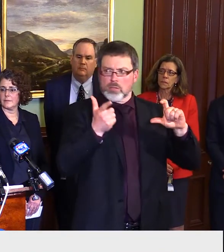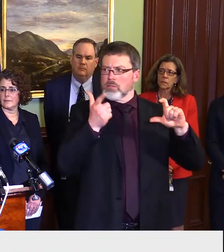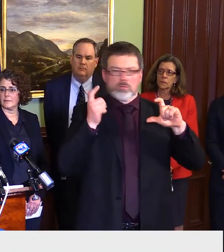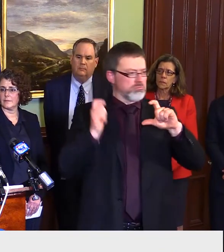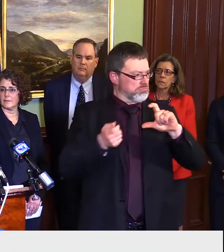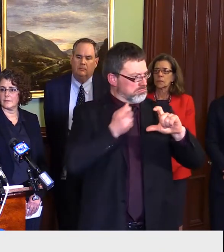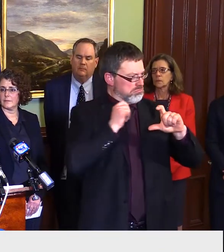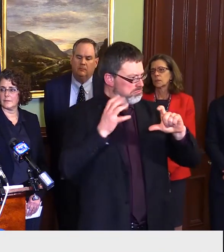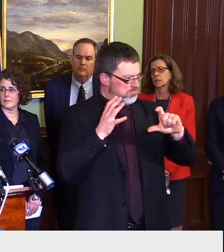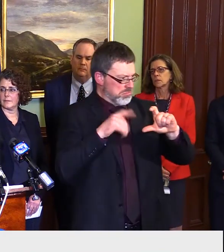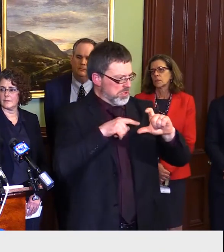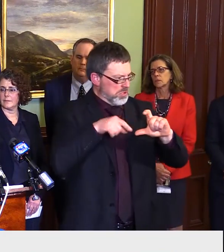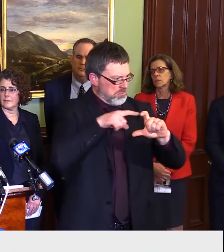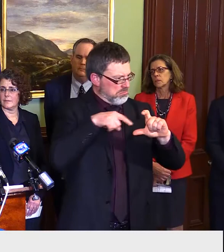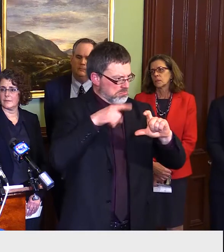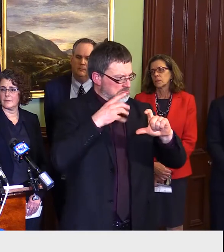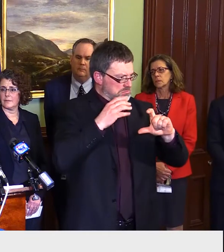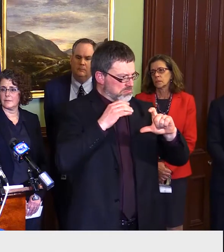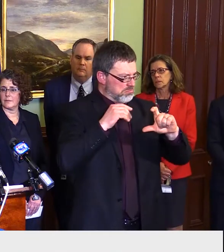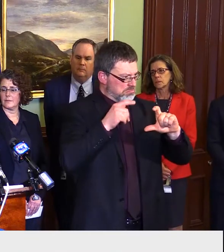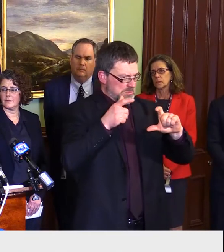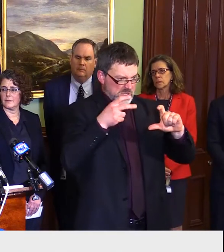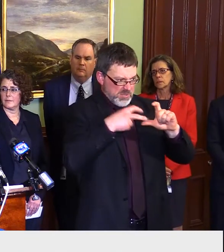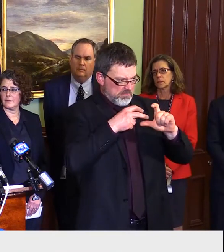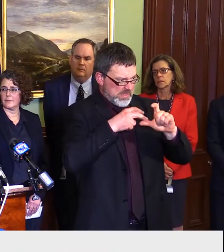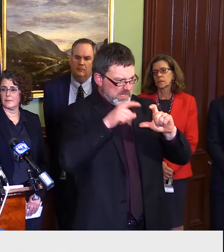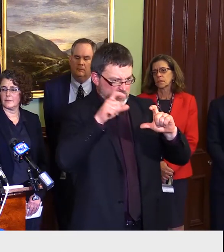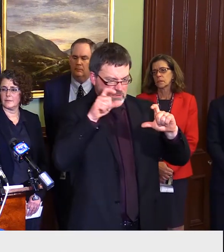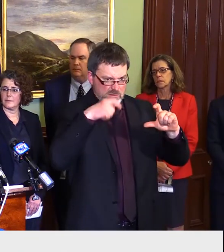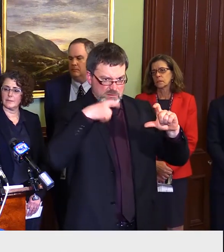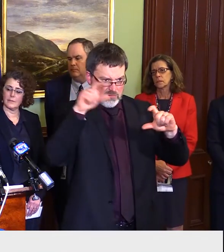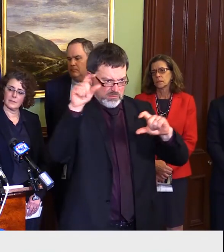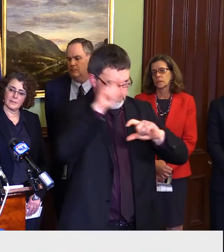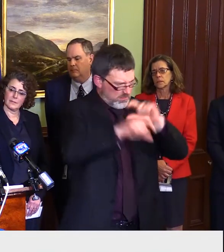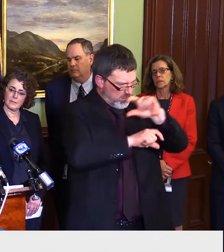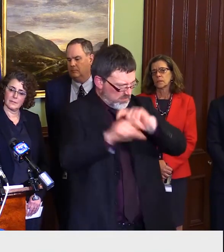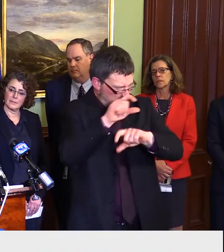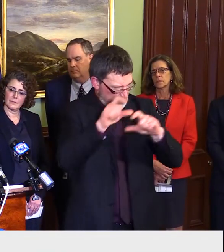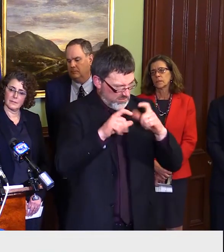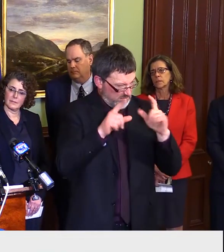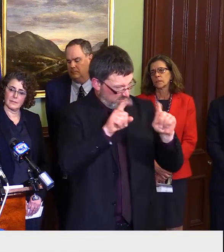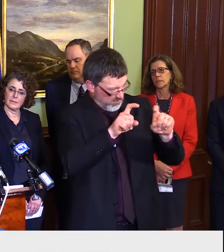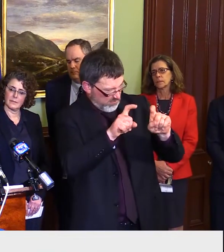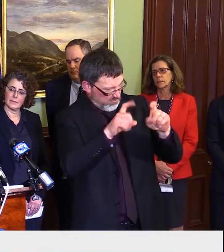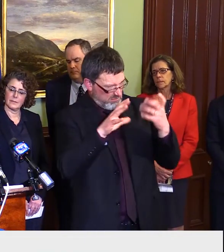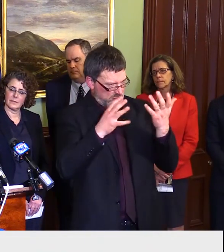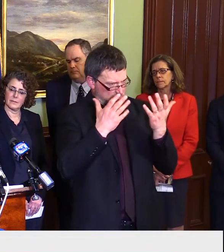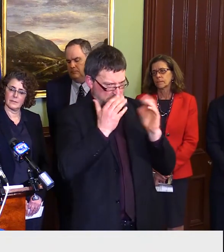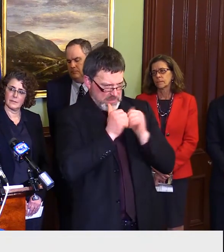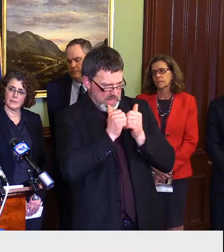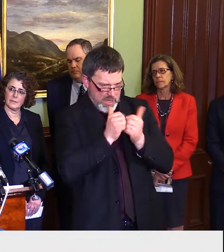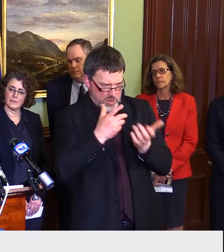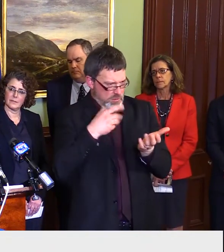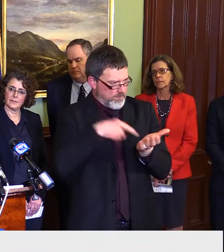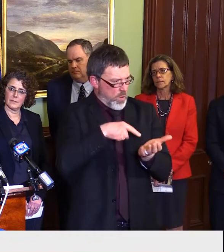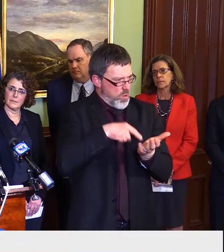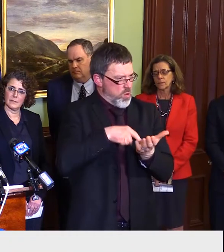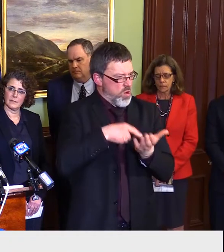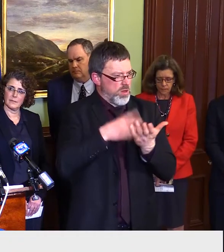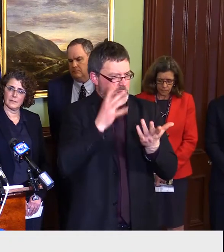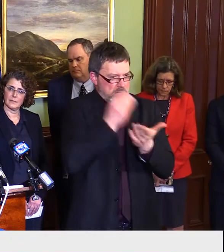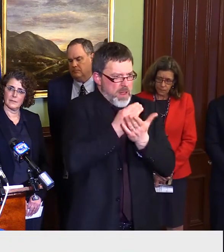Vermont, but we know that's not going to be enough, so we have to continue to assess the need. But we're okay right now, and again, working